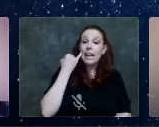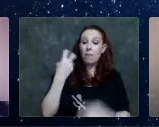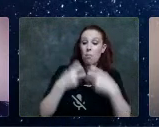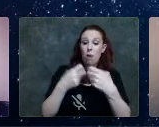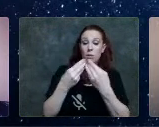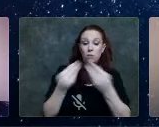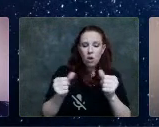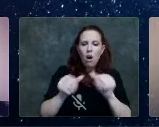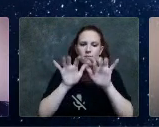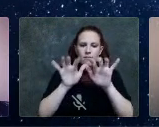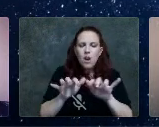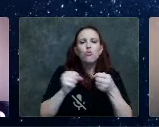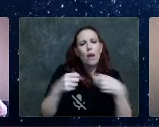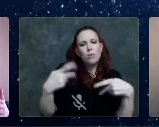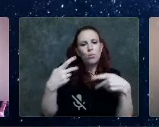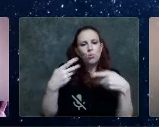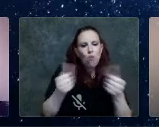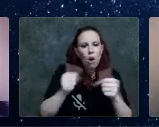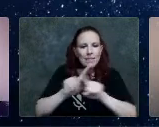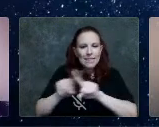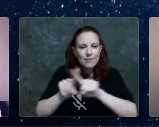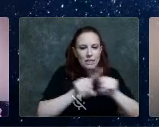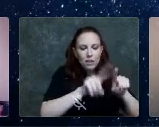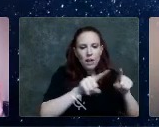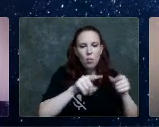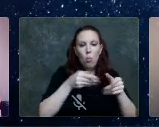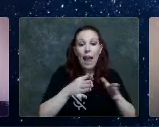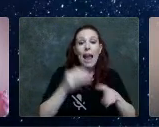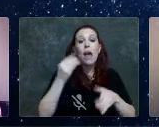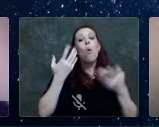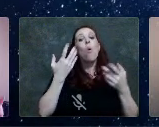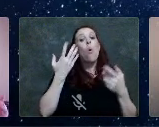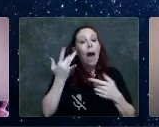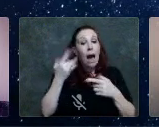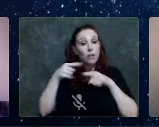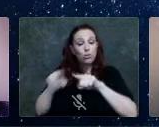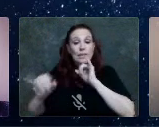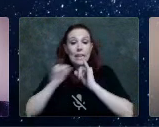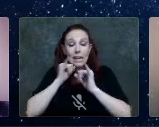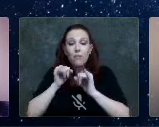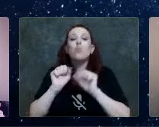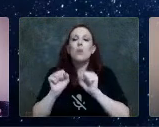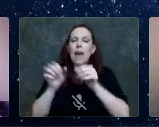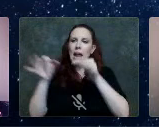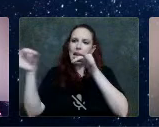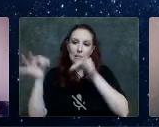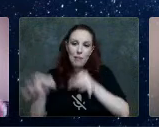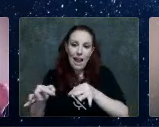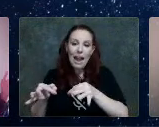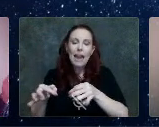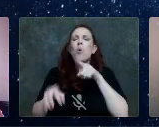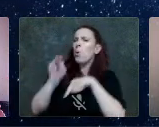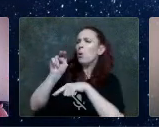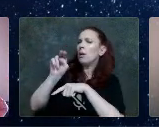it in multiple ways so that if during the interview you get stuck, you're like, I don't see how to do this with nested arrays, but you're like, oh, but I could use a hash